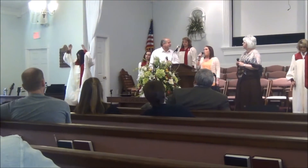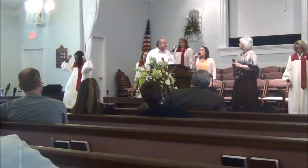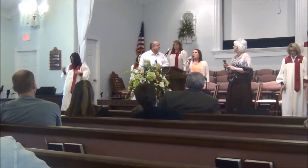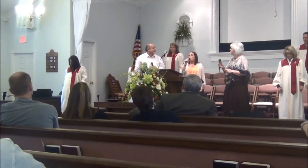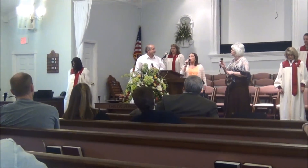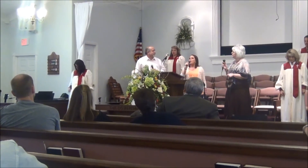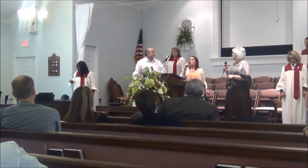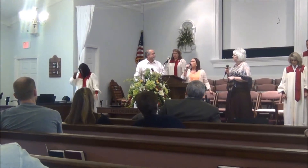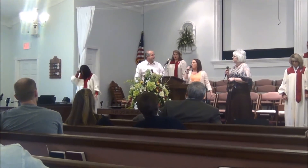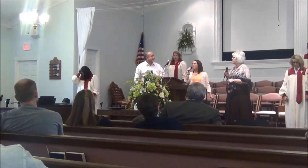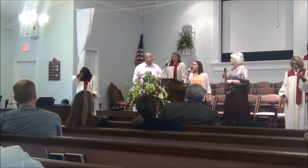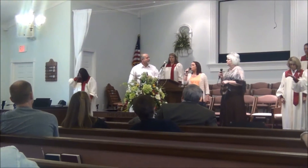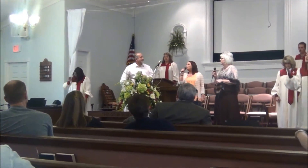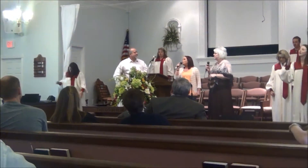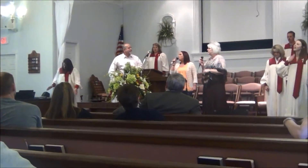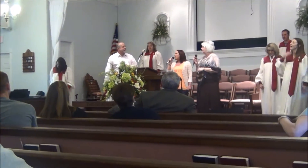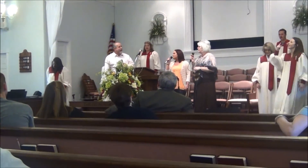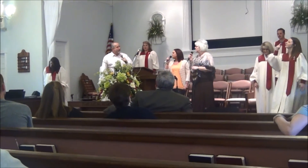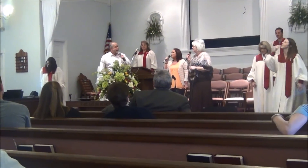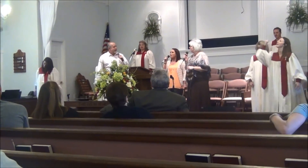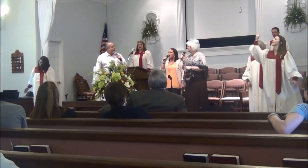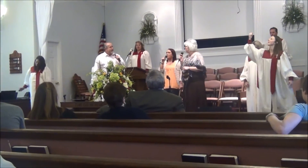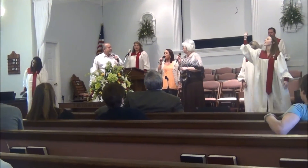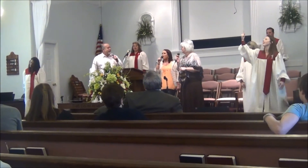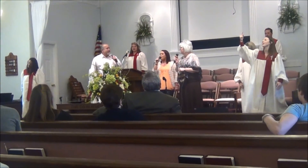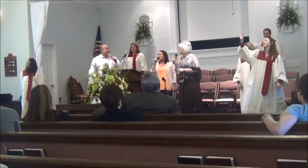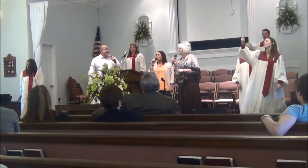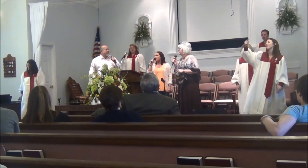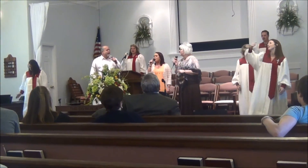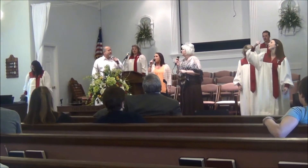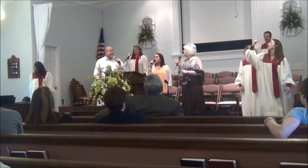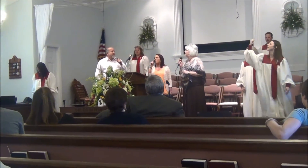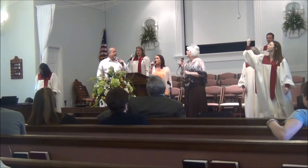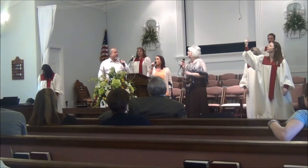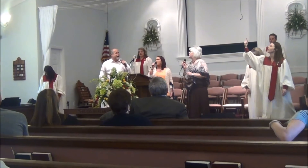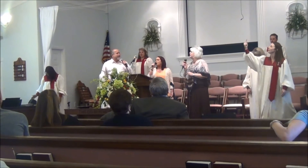Oh, when what would I say,